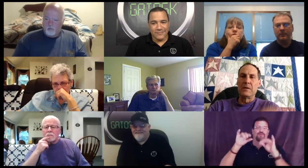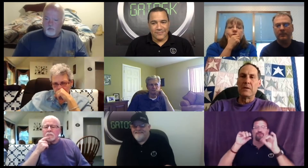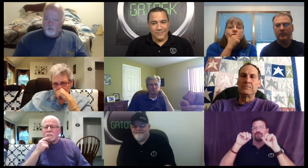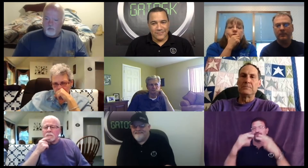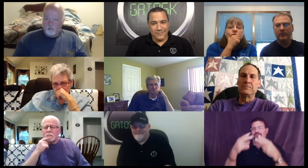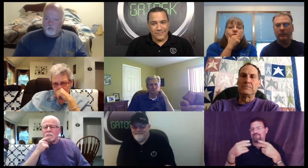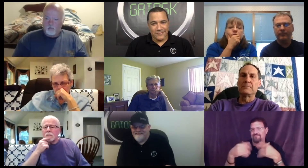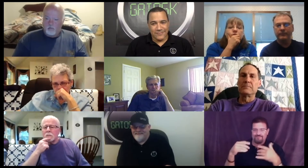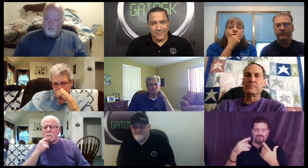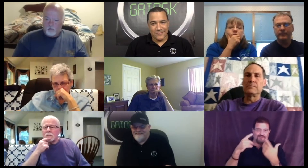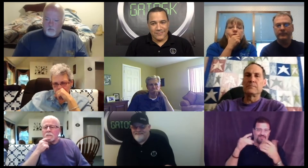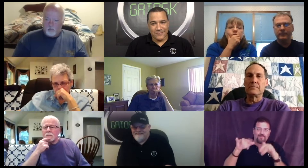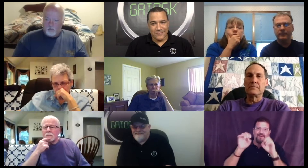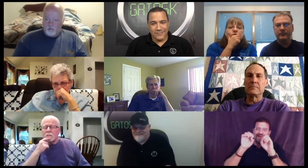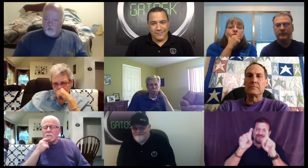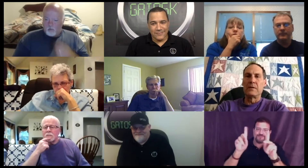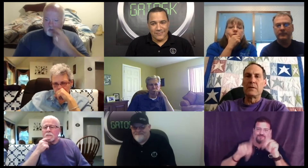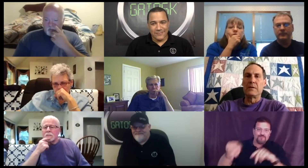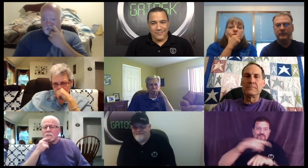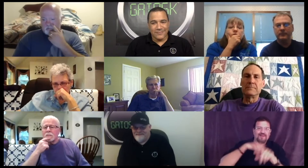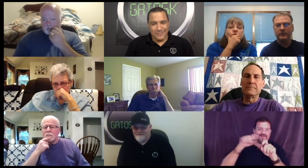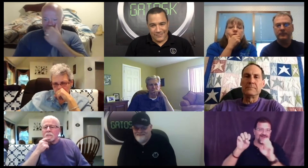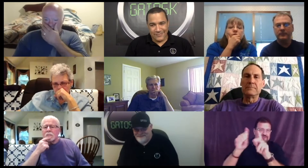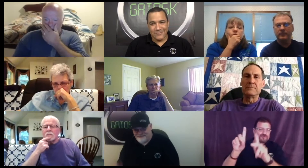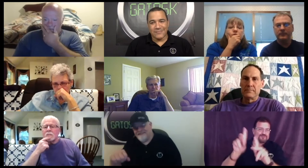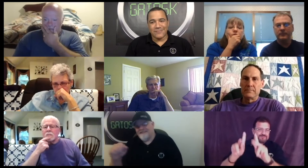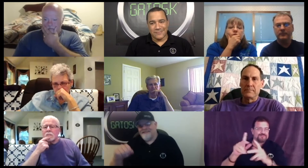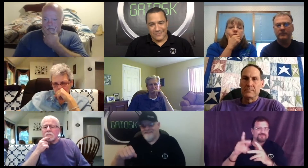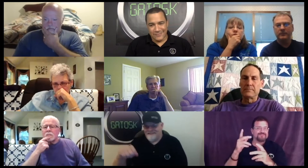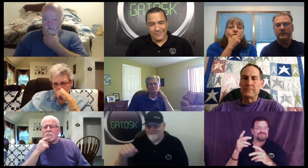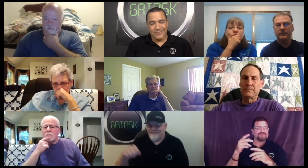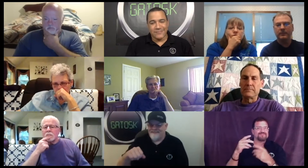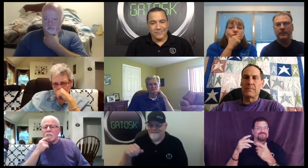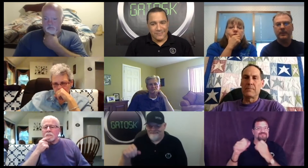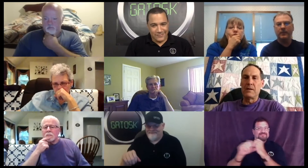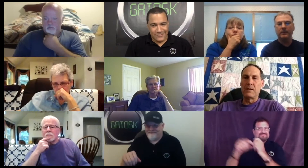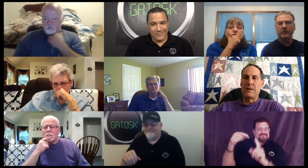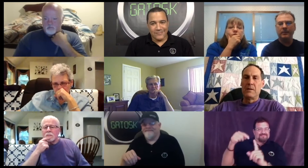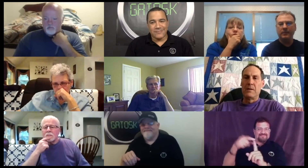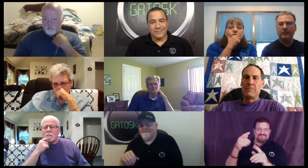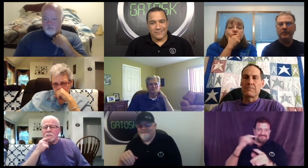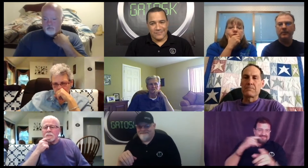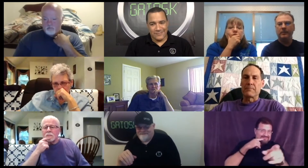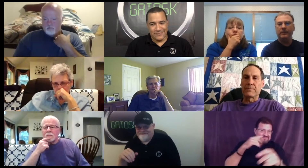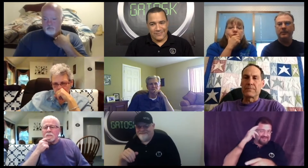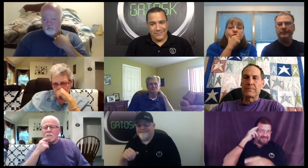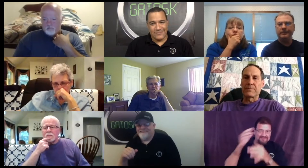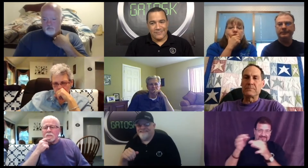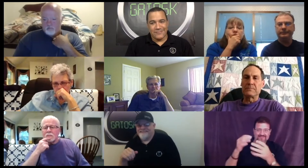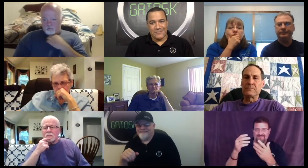look into it in depth. Oh, it's much more than that. So we need to educate people on that part, that it's about the advertising, as